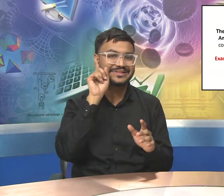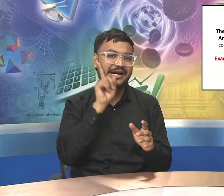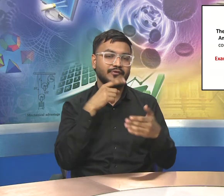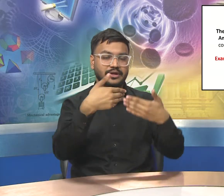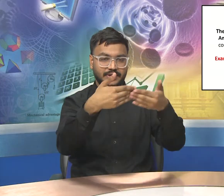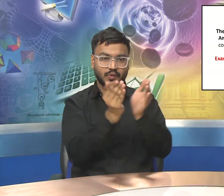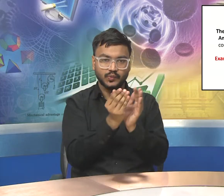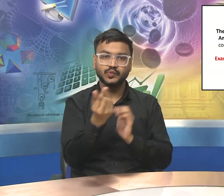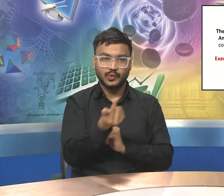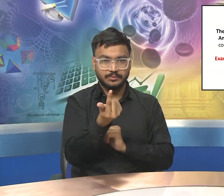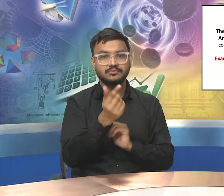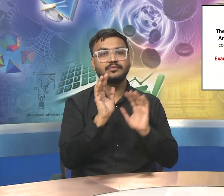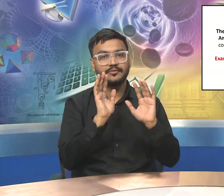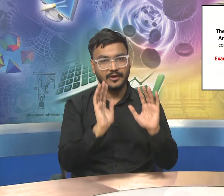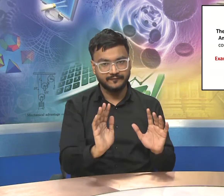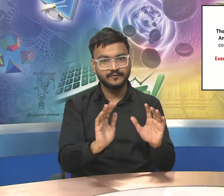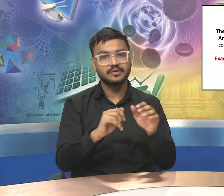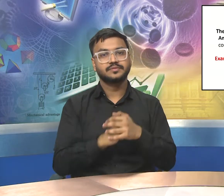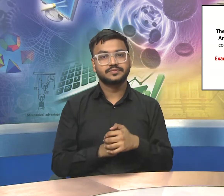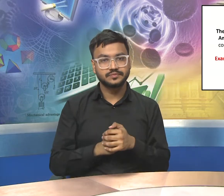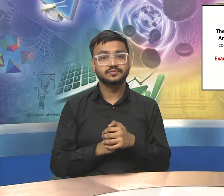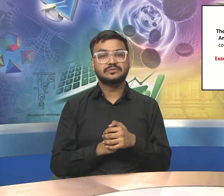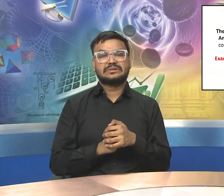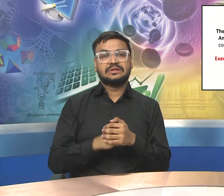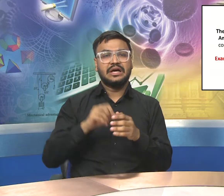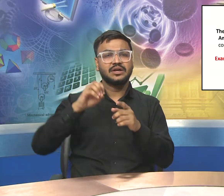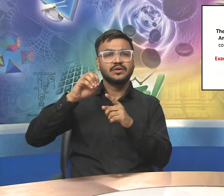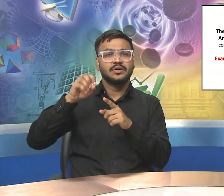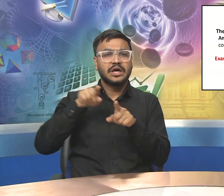on ISL use by deaf community.